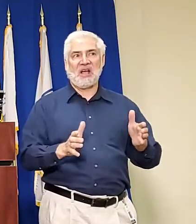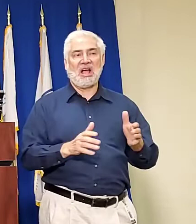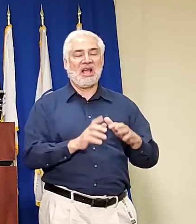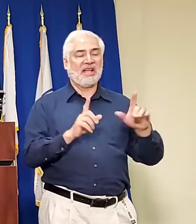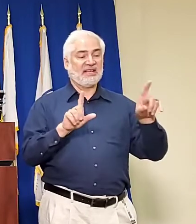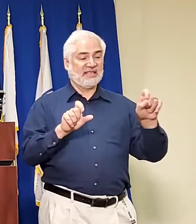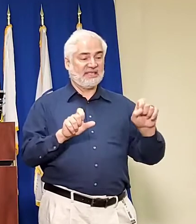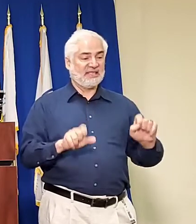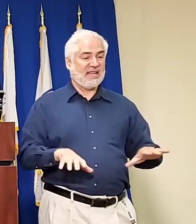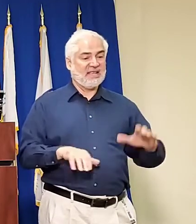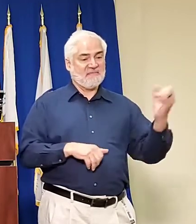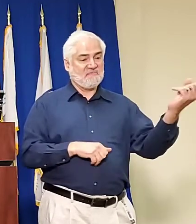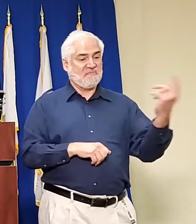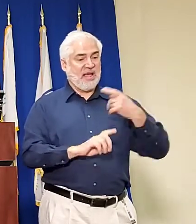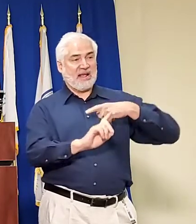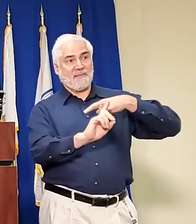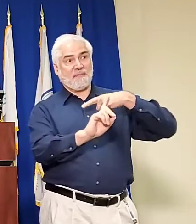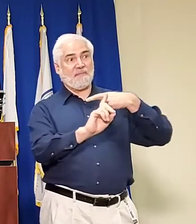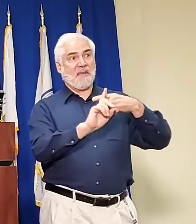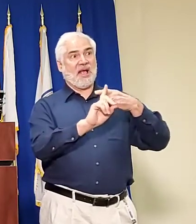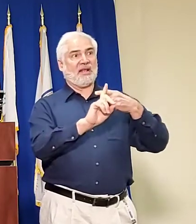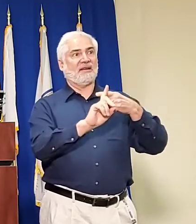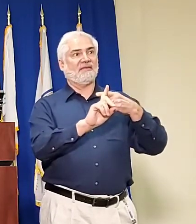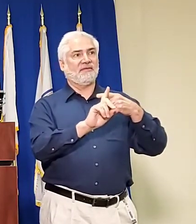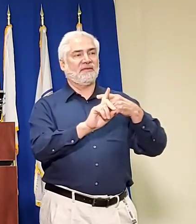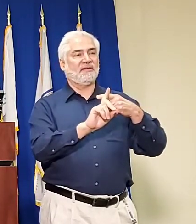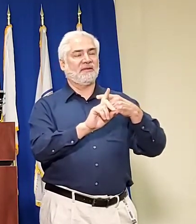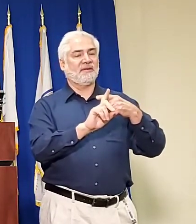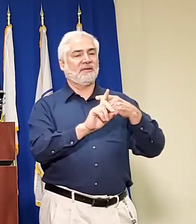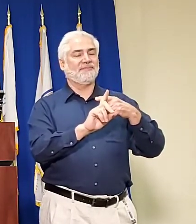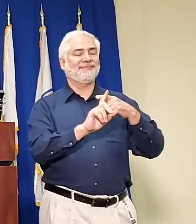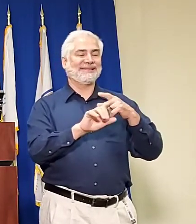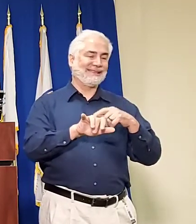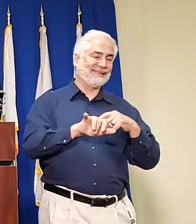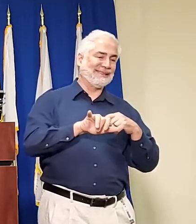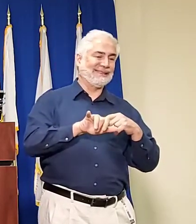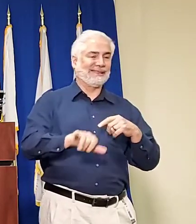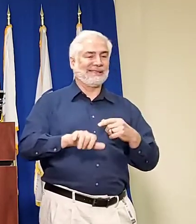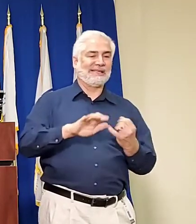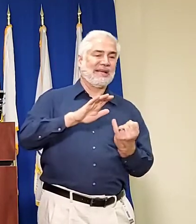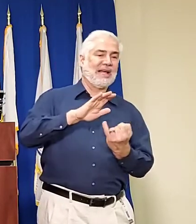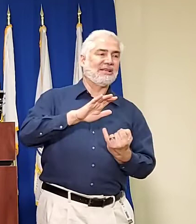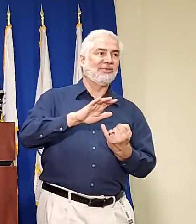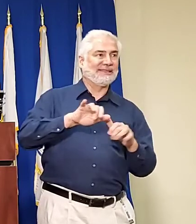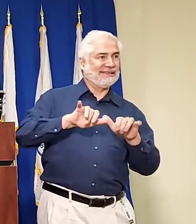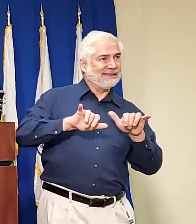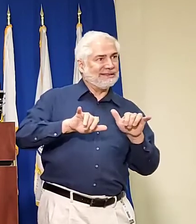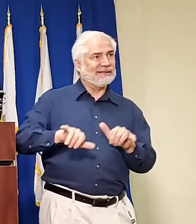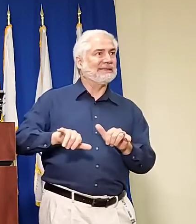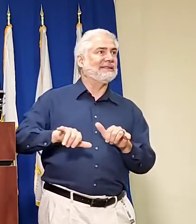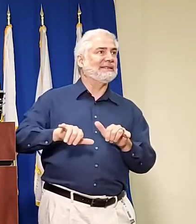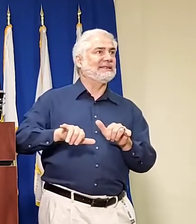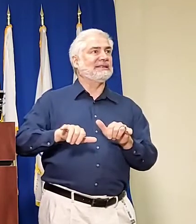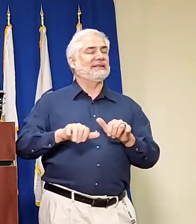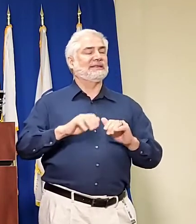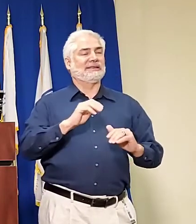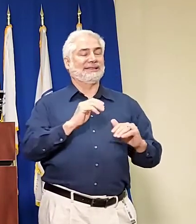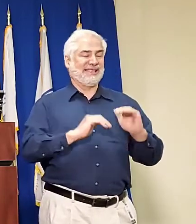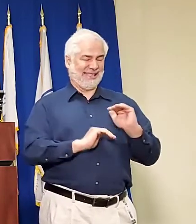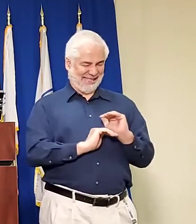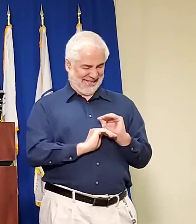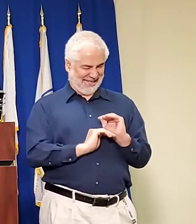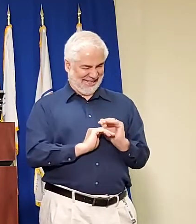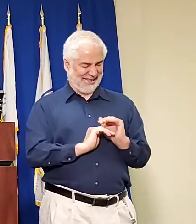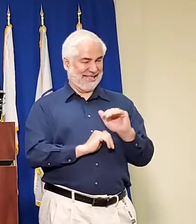the test results come back and they're positive, a person has to remain isolated for a minimum of